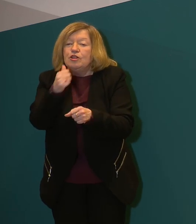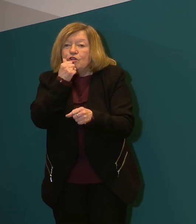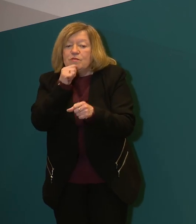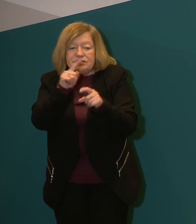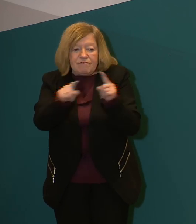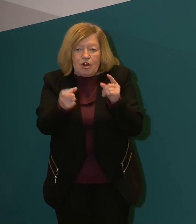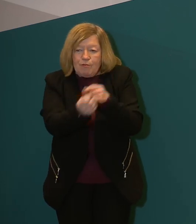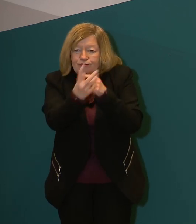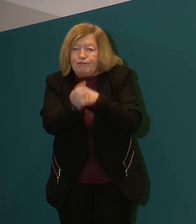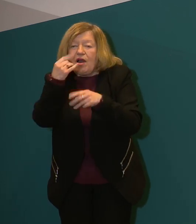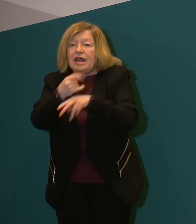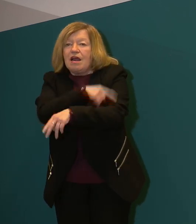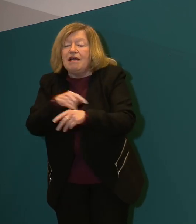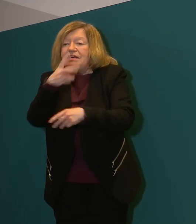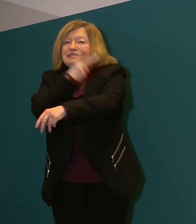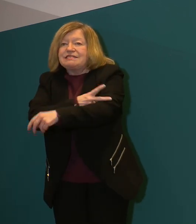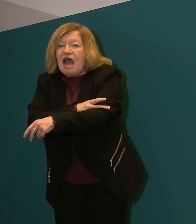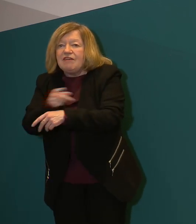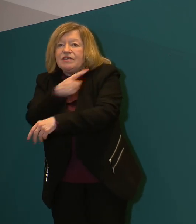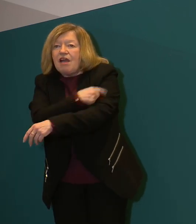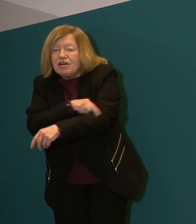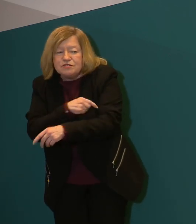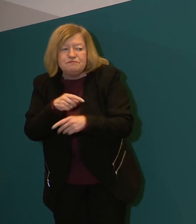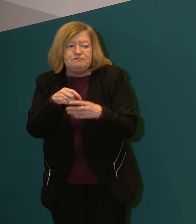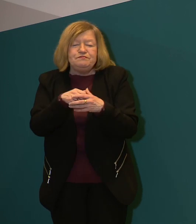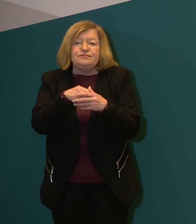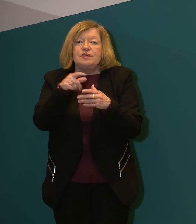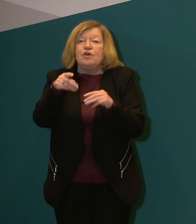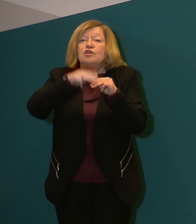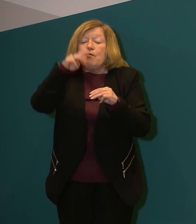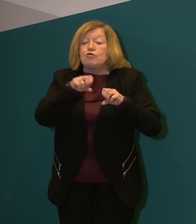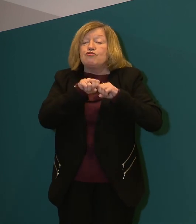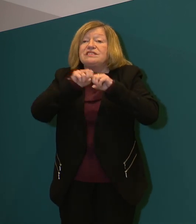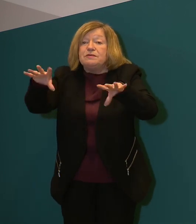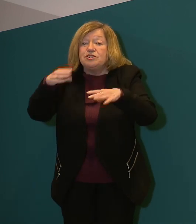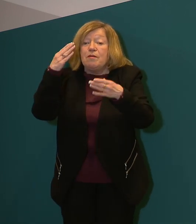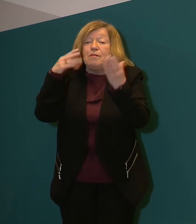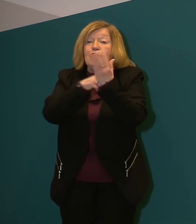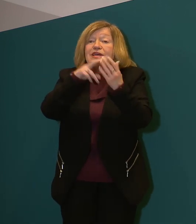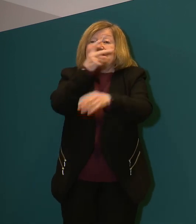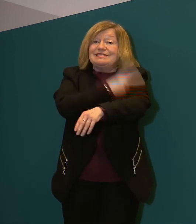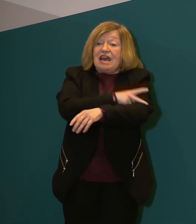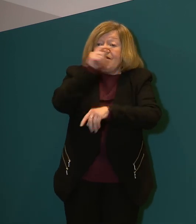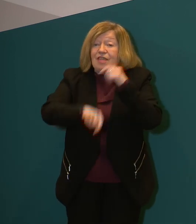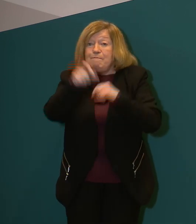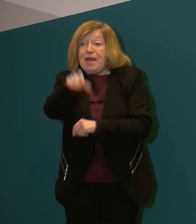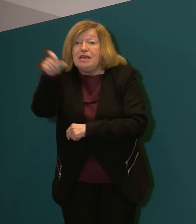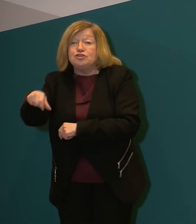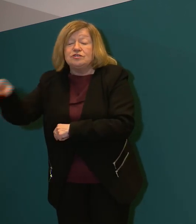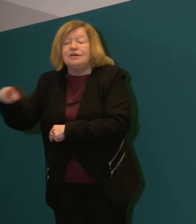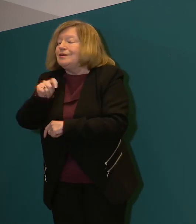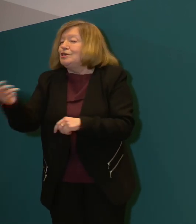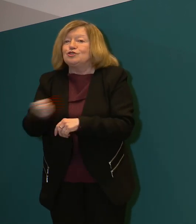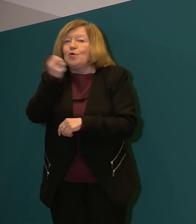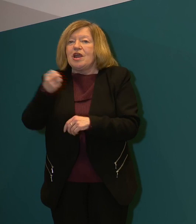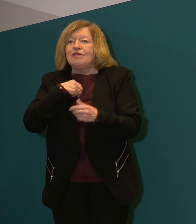cases in hospitals, the numbers of staff in hospitals, and giving us a sense that maybe there's more transmission among staff than among patients, which it's too early for us to draw